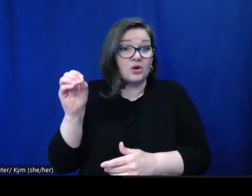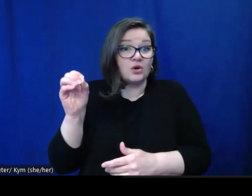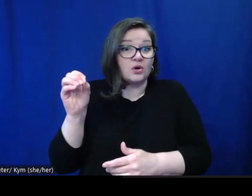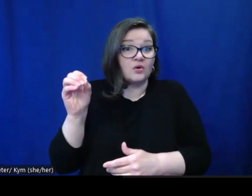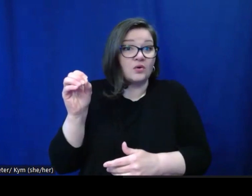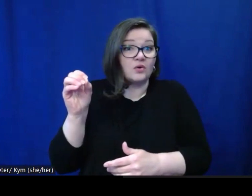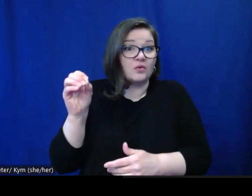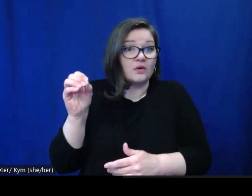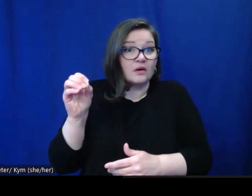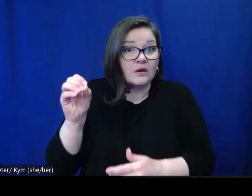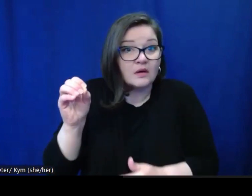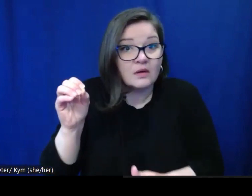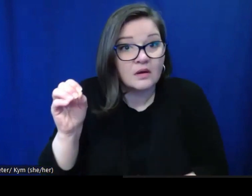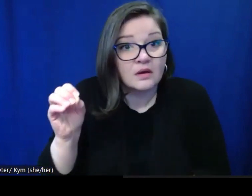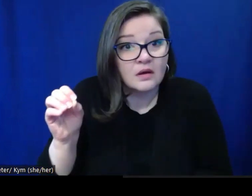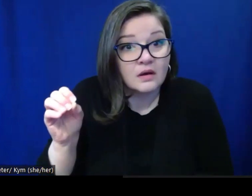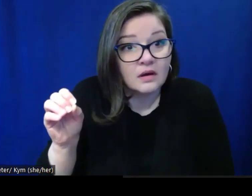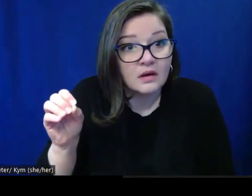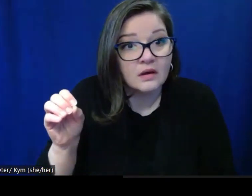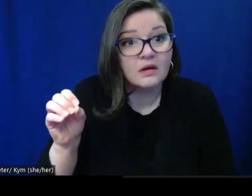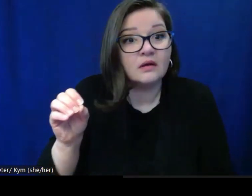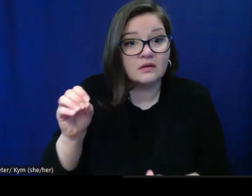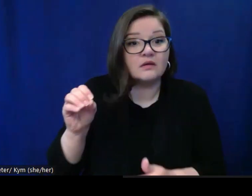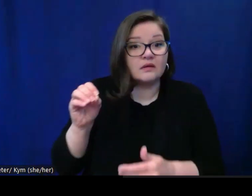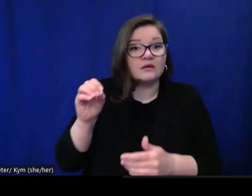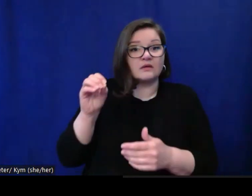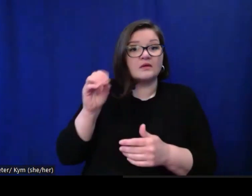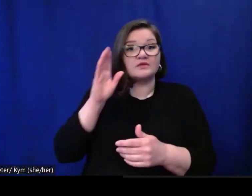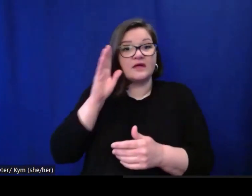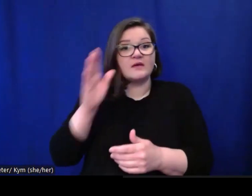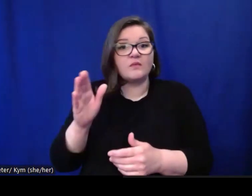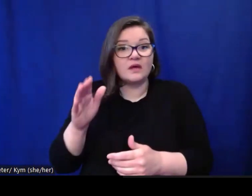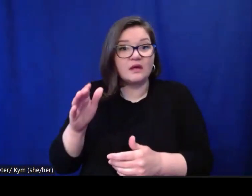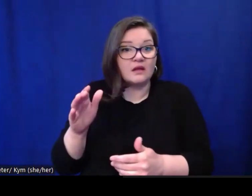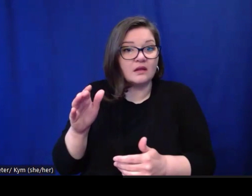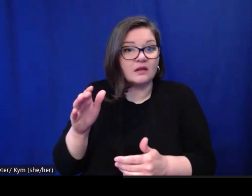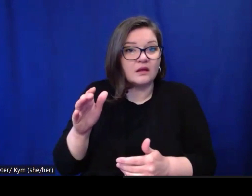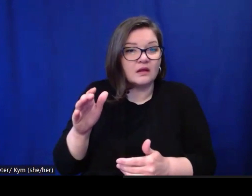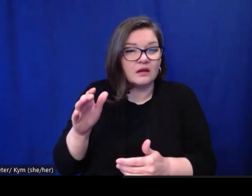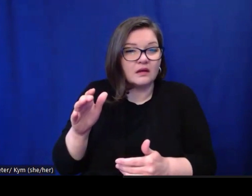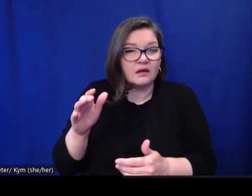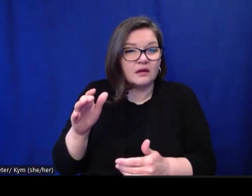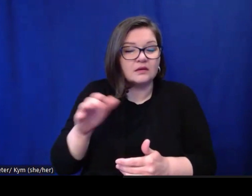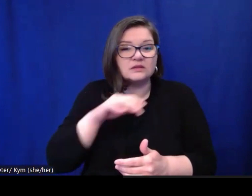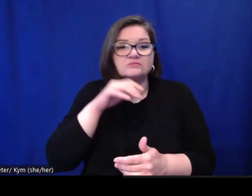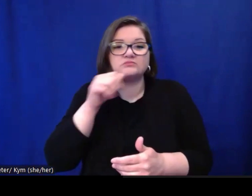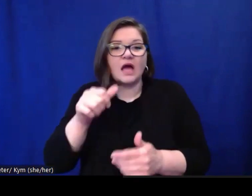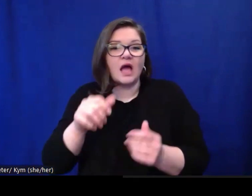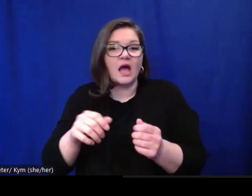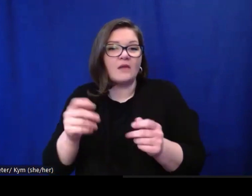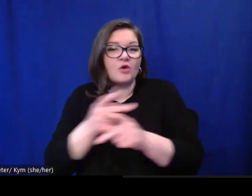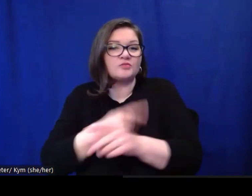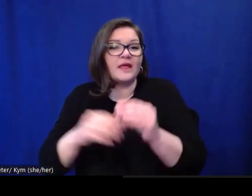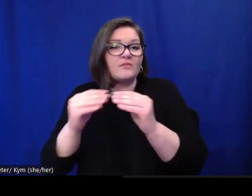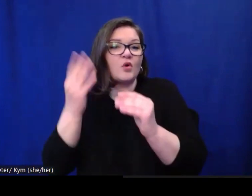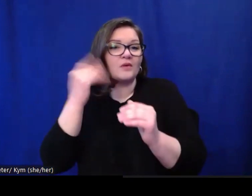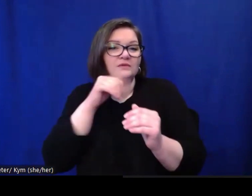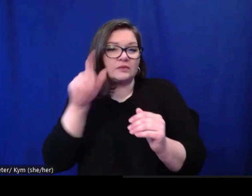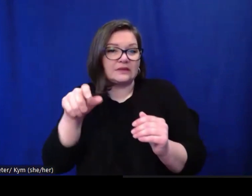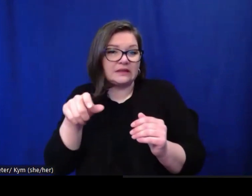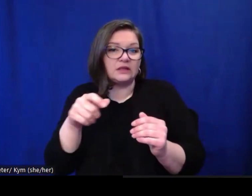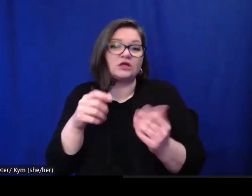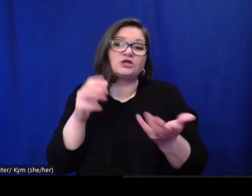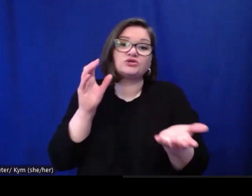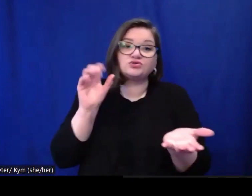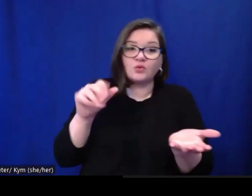need. Typically, we see things like substance abuse and smoking that can harm brain